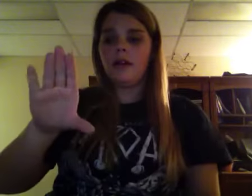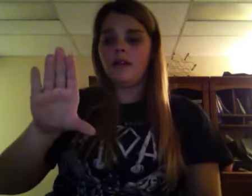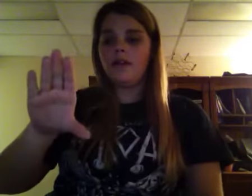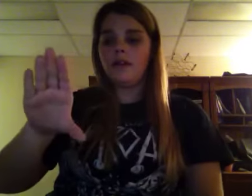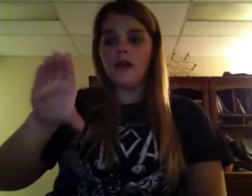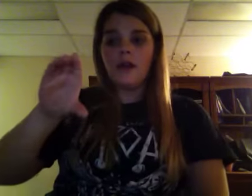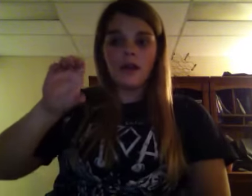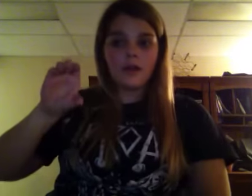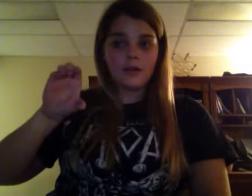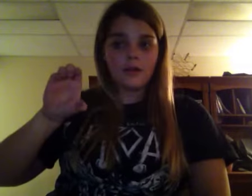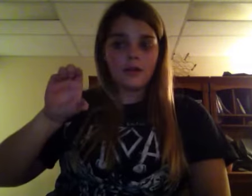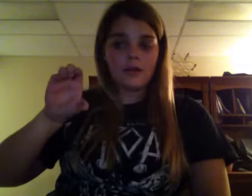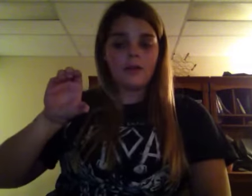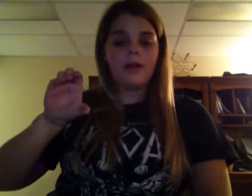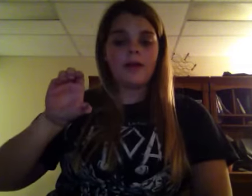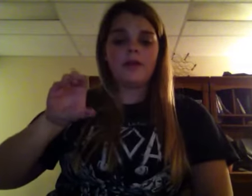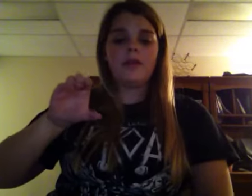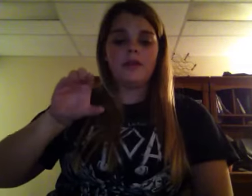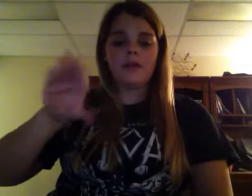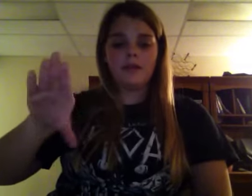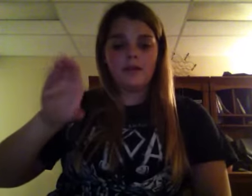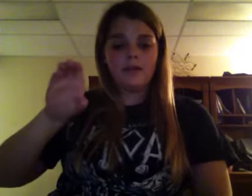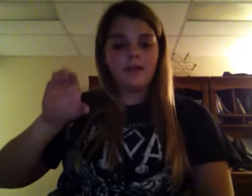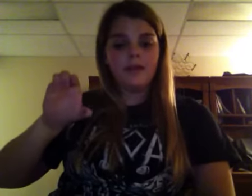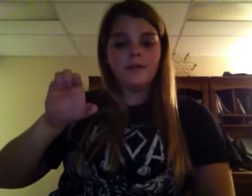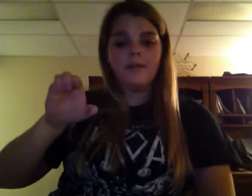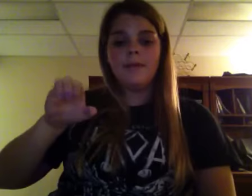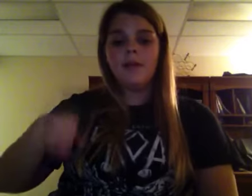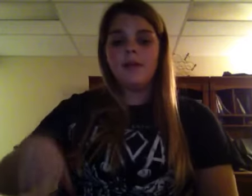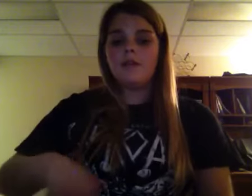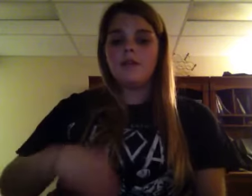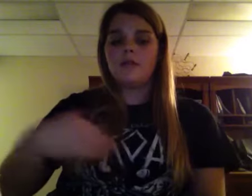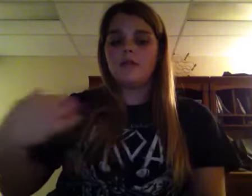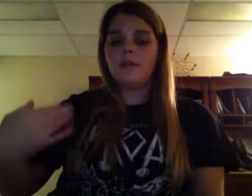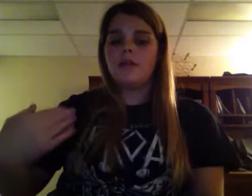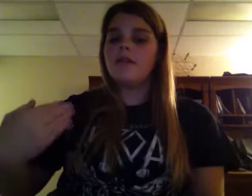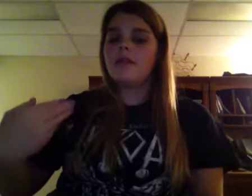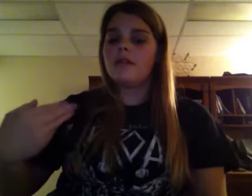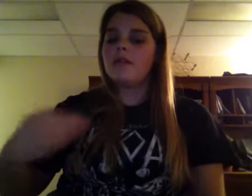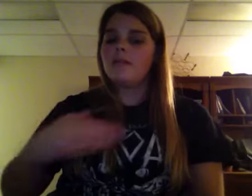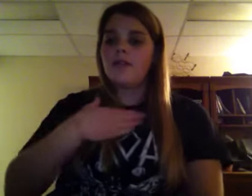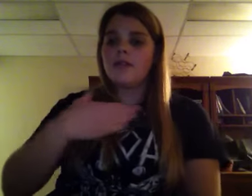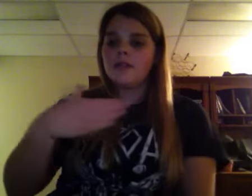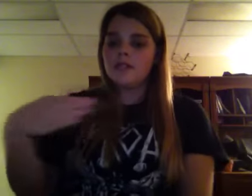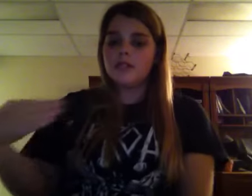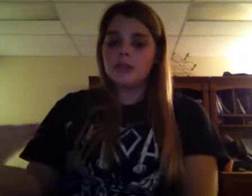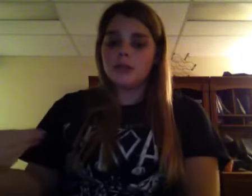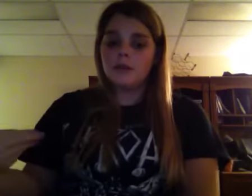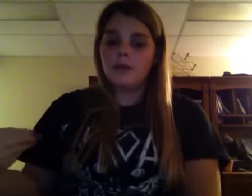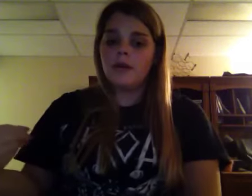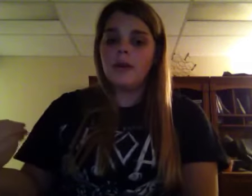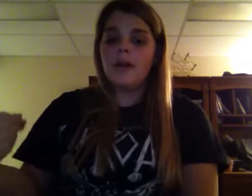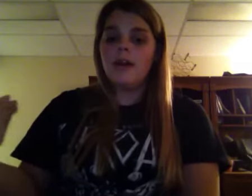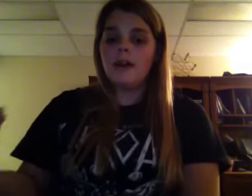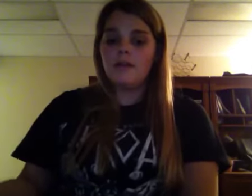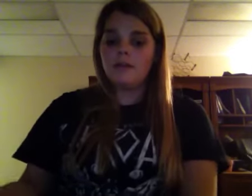for 100 you're going to pull back with it like a C. So the spoken sentence, my rent is due every